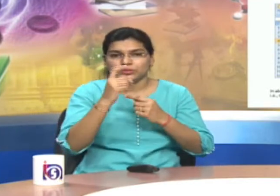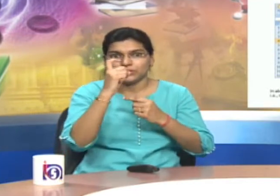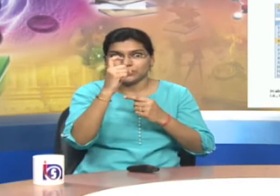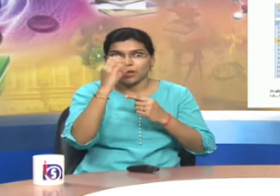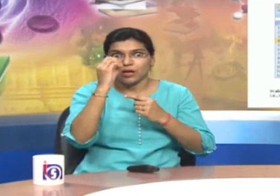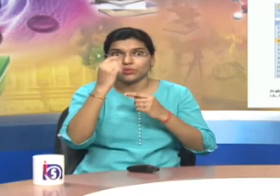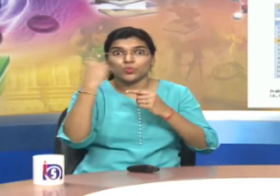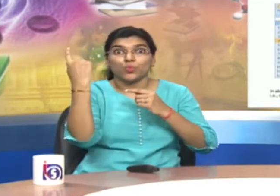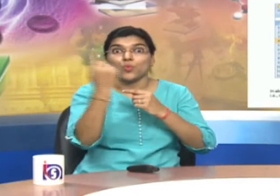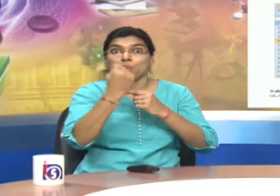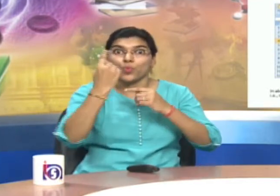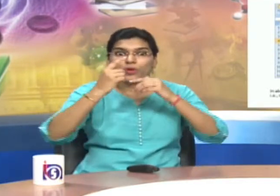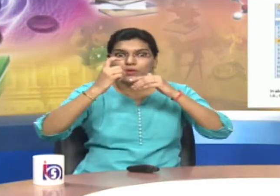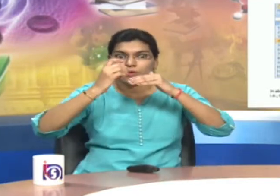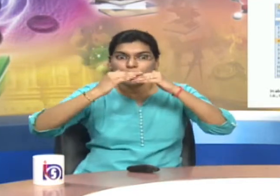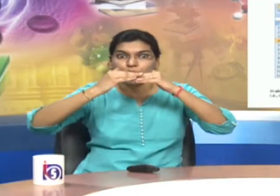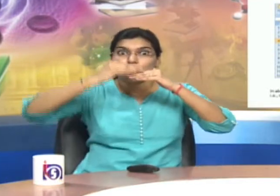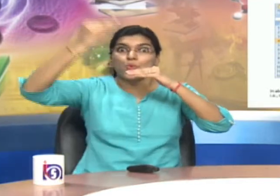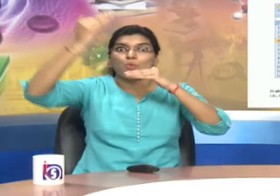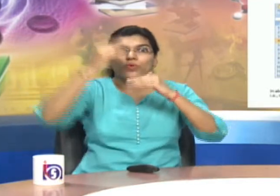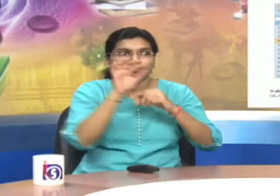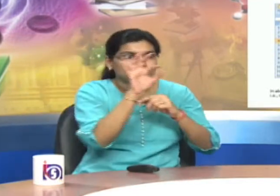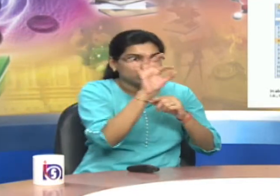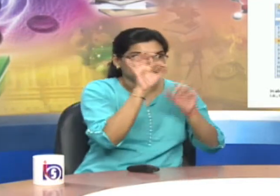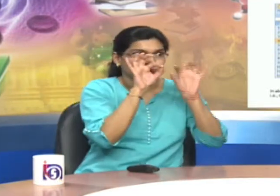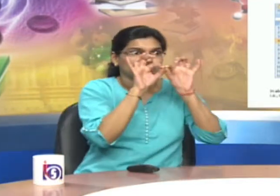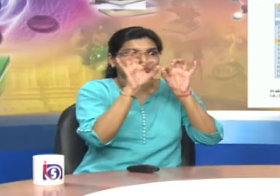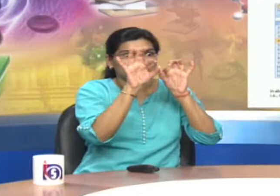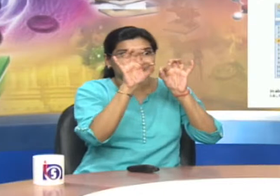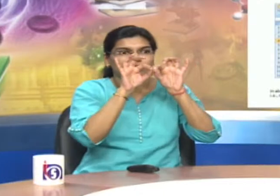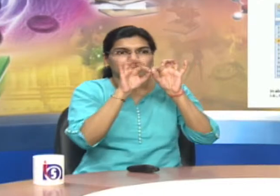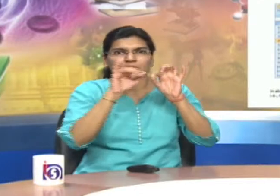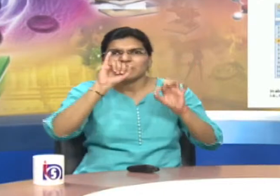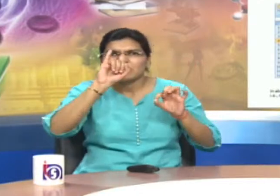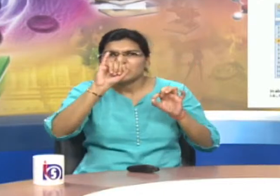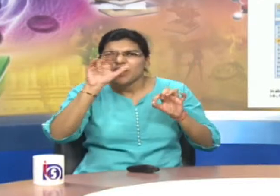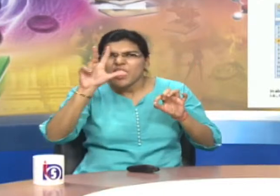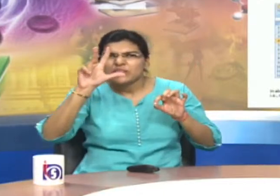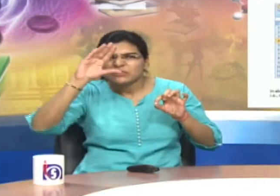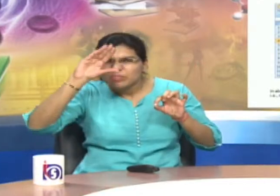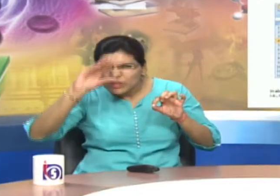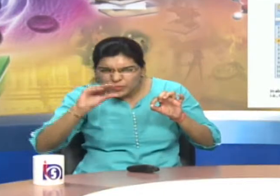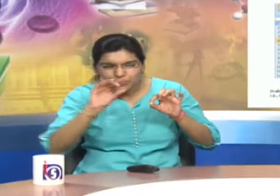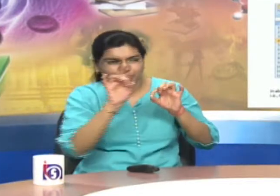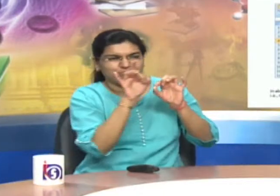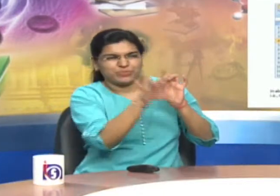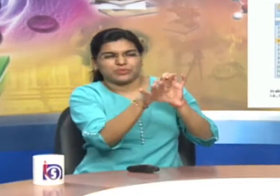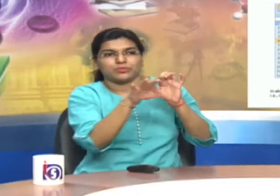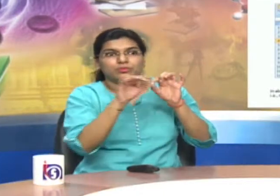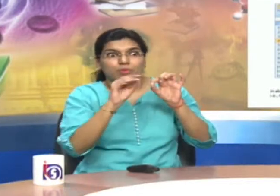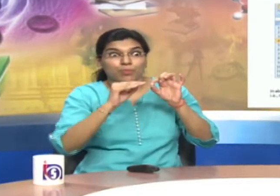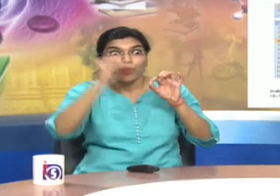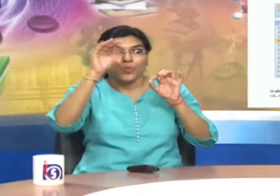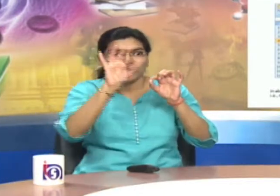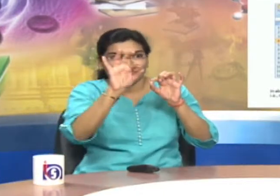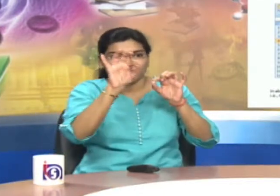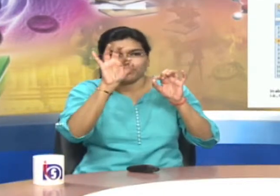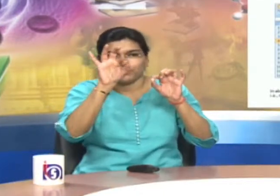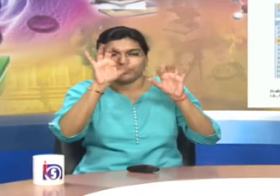So, how you got 250? So, that is the total of only those numbers which are above 70. So, it